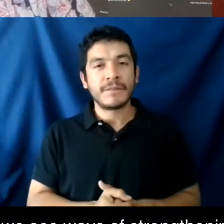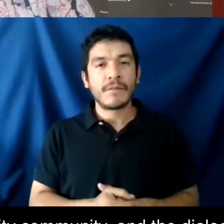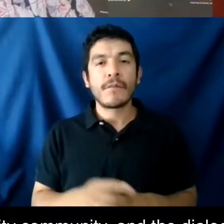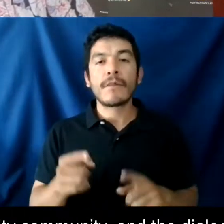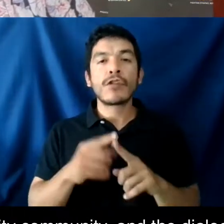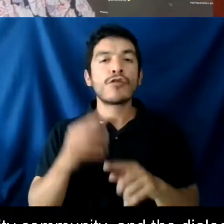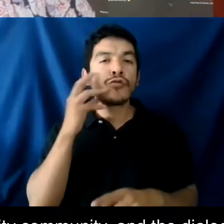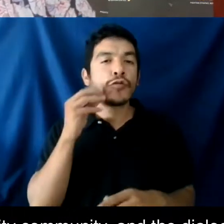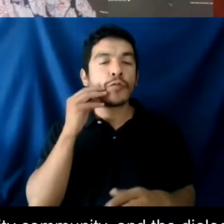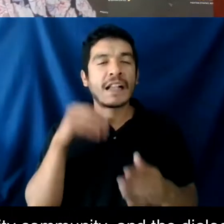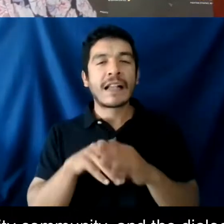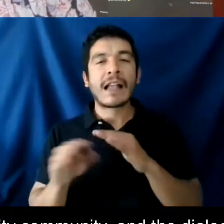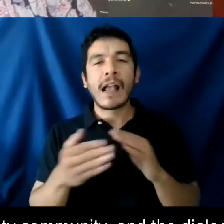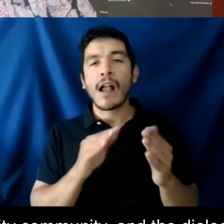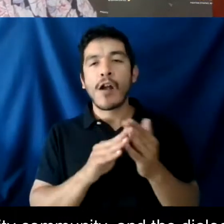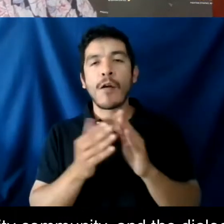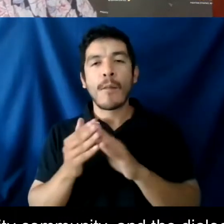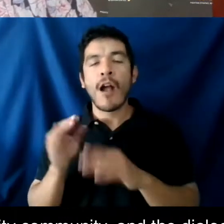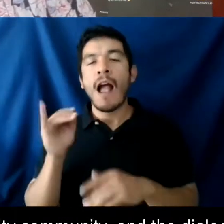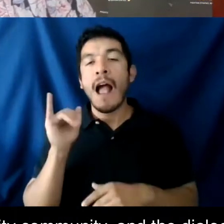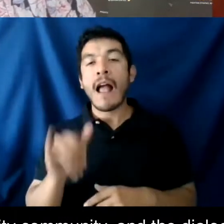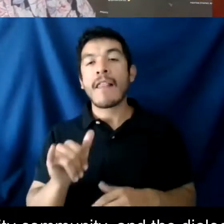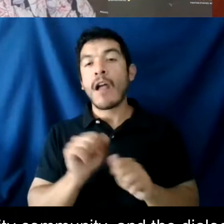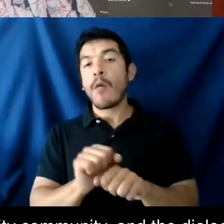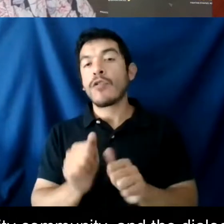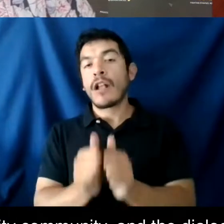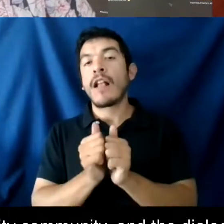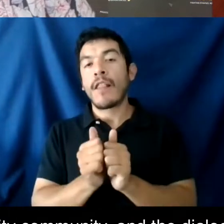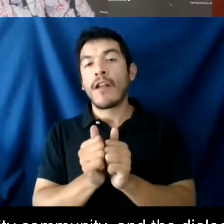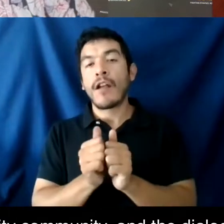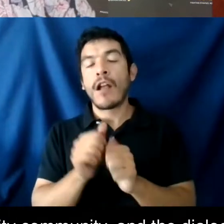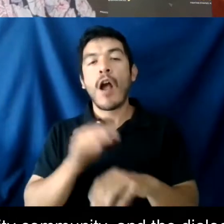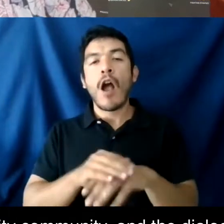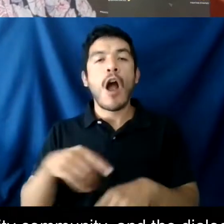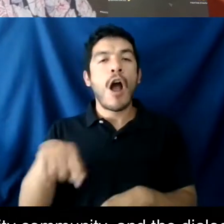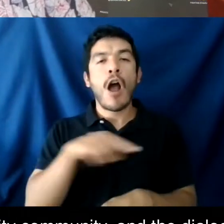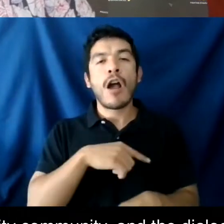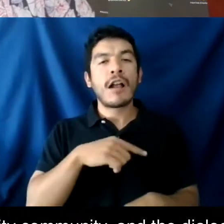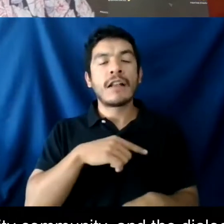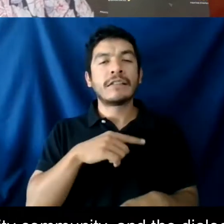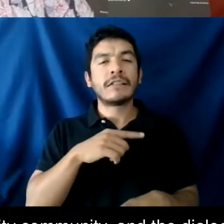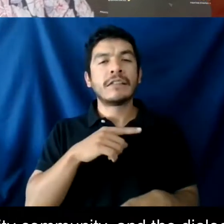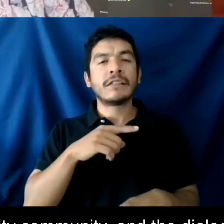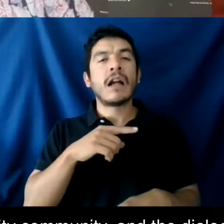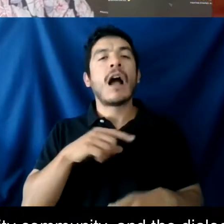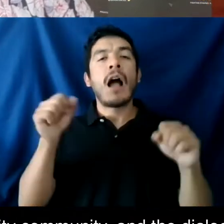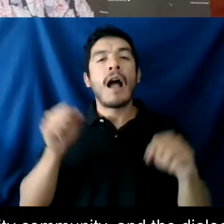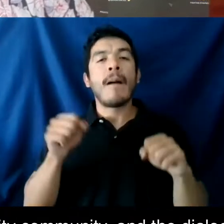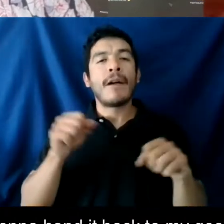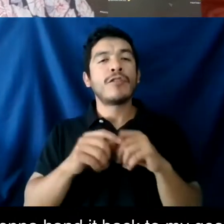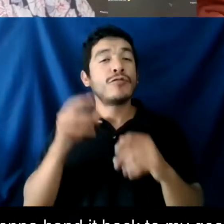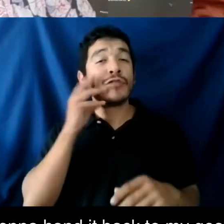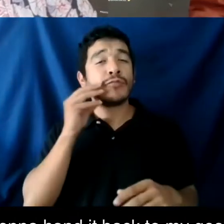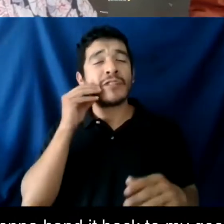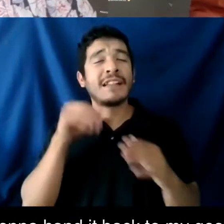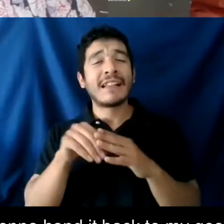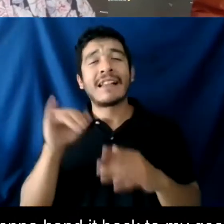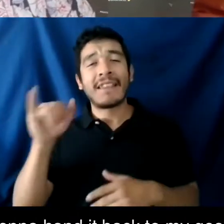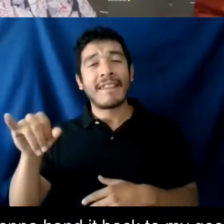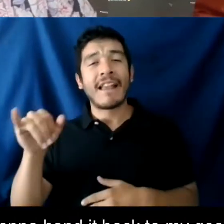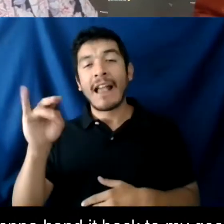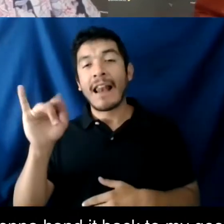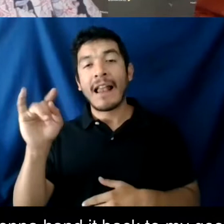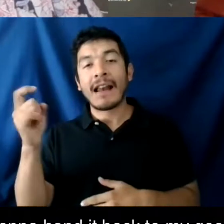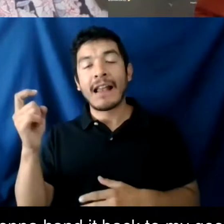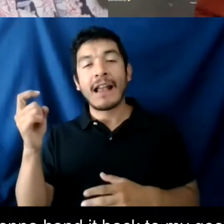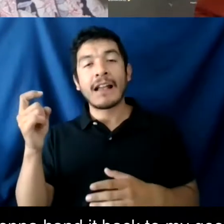experience within the disability community and the dialogue on the disability experience within the Latinx community. So I